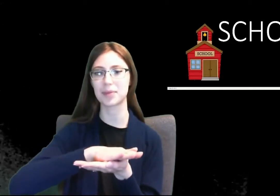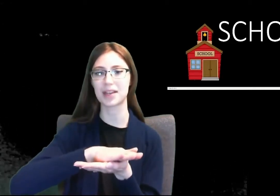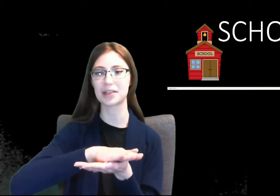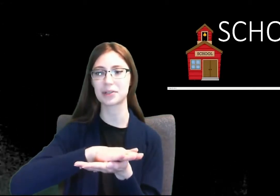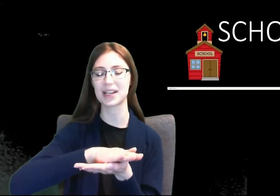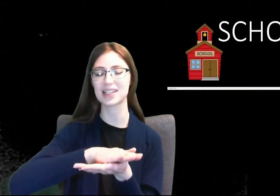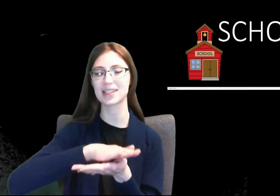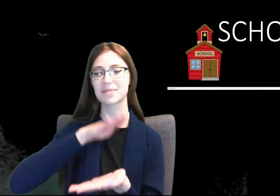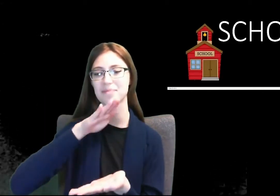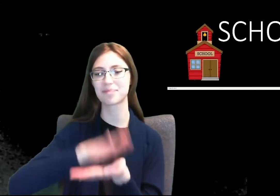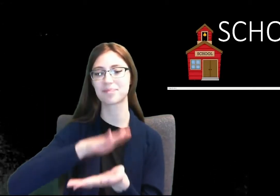together twice.